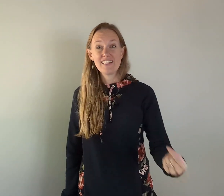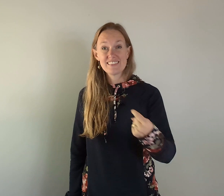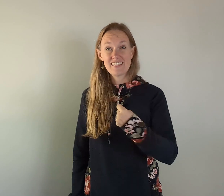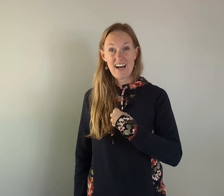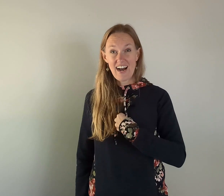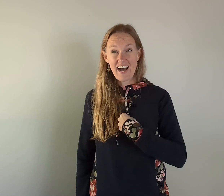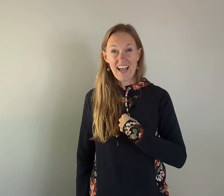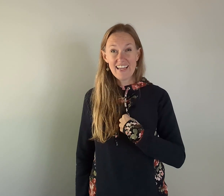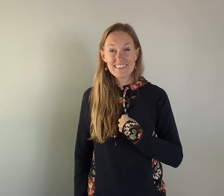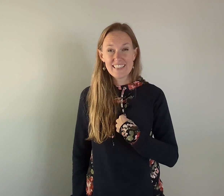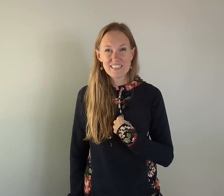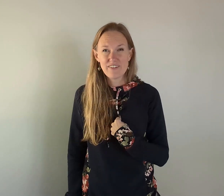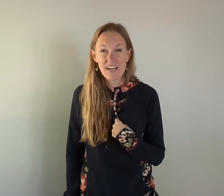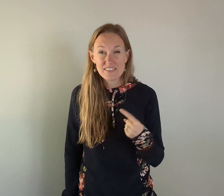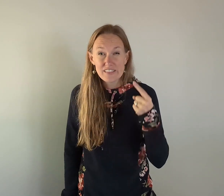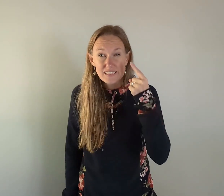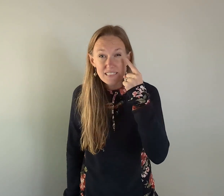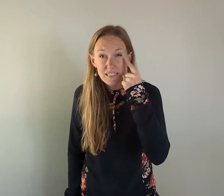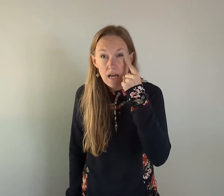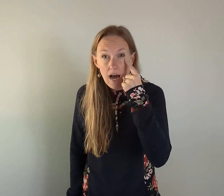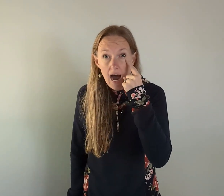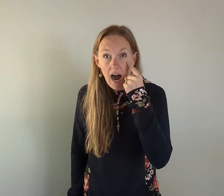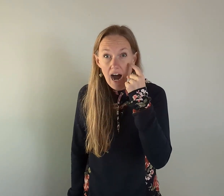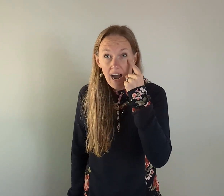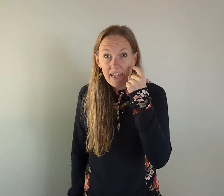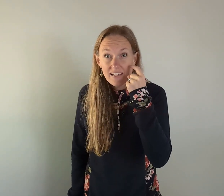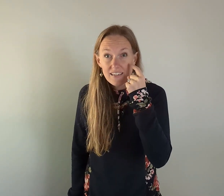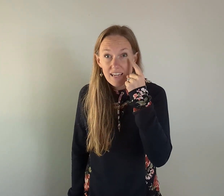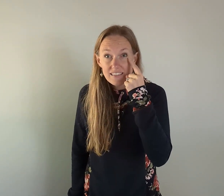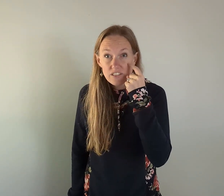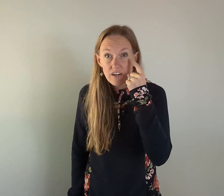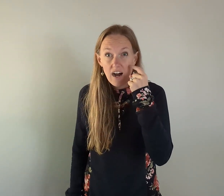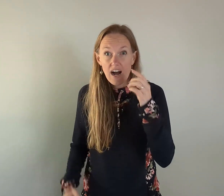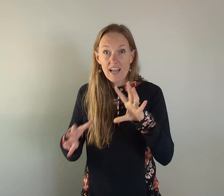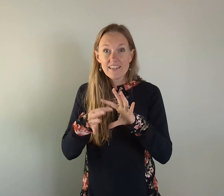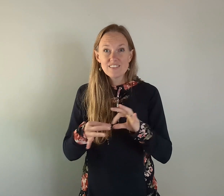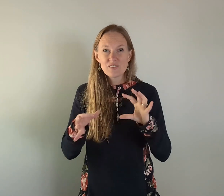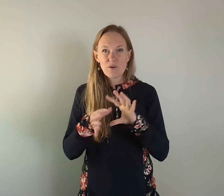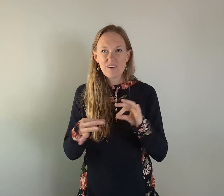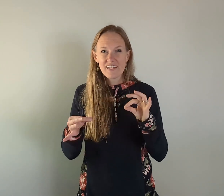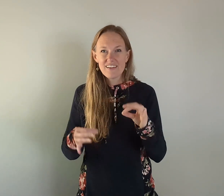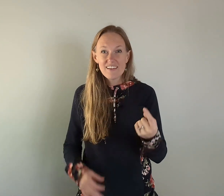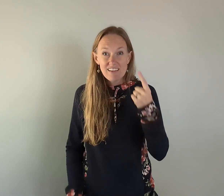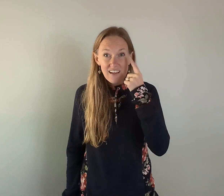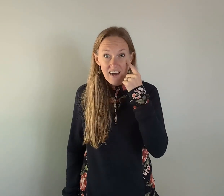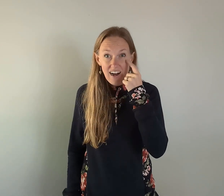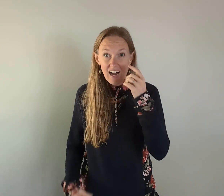grace. I testify. So this is I, okay? So your I story.